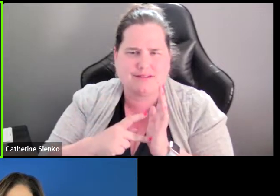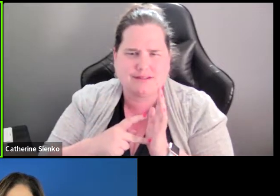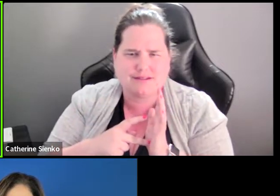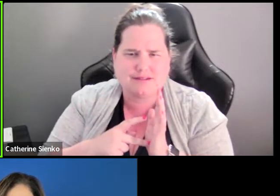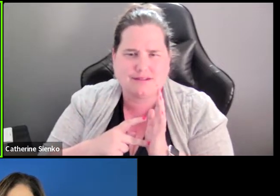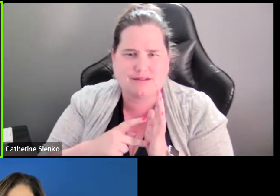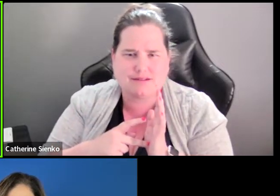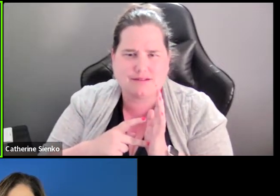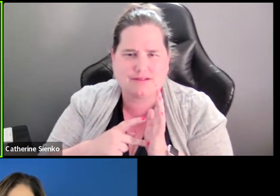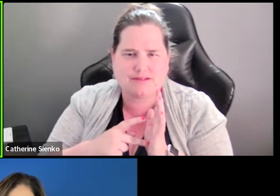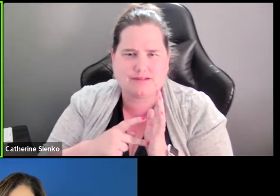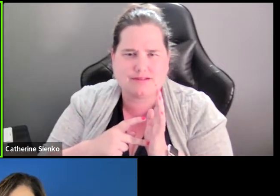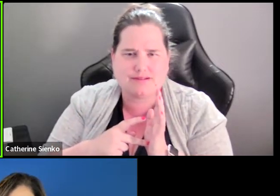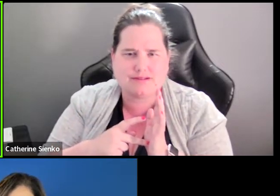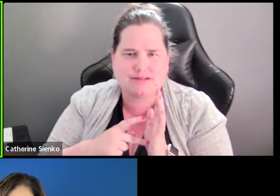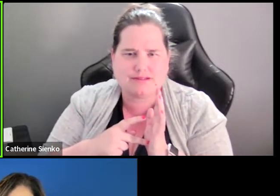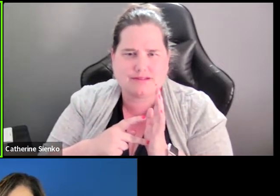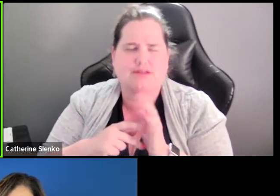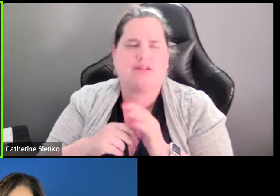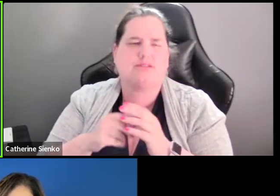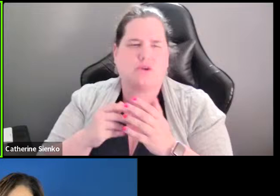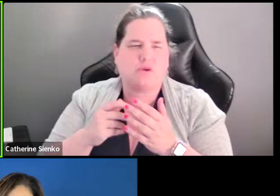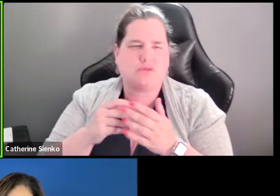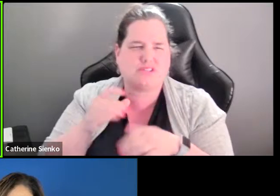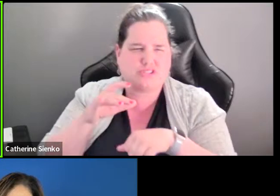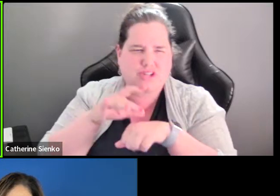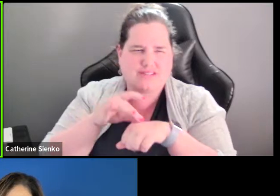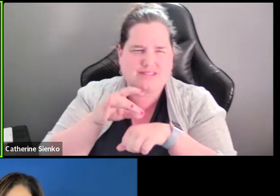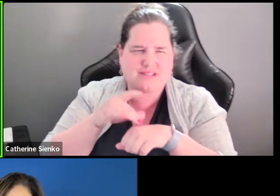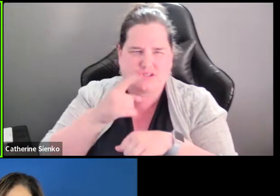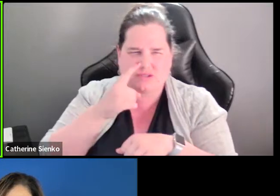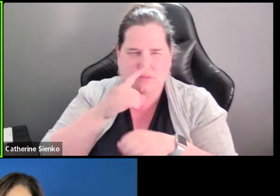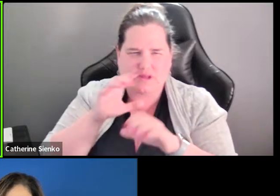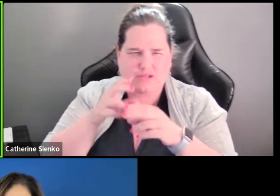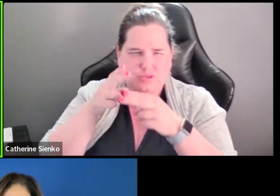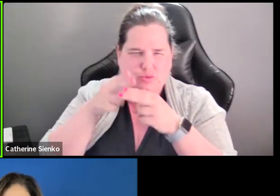I want to just make sure that everyone is back.